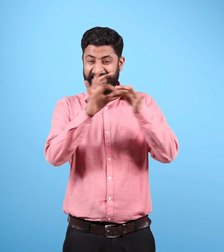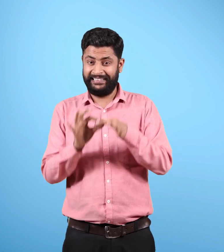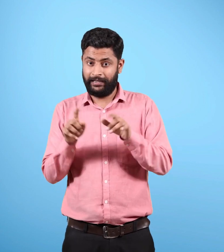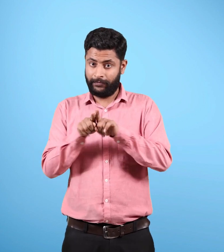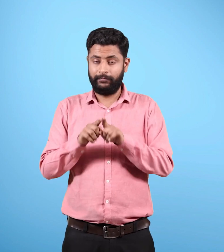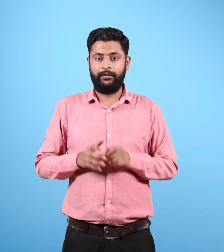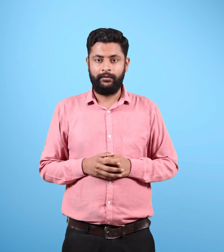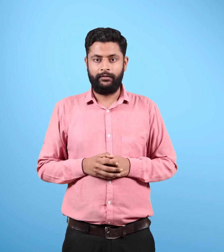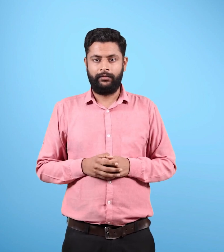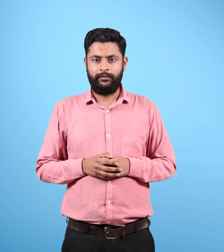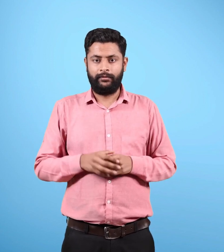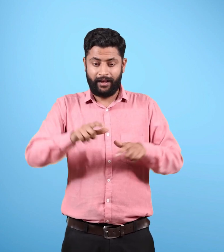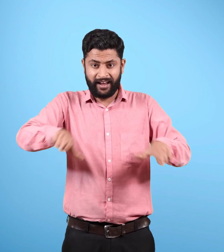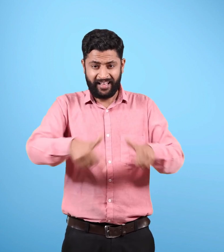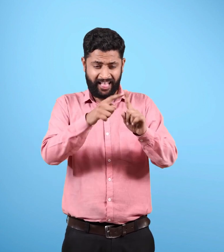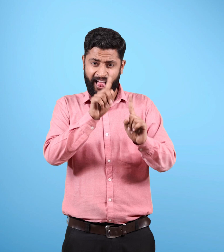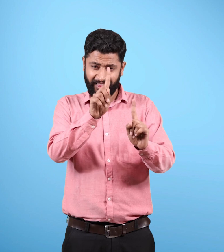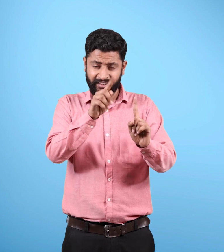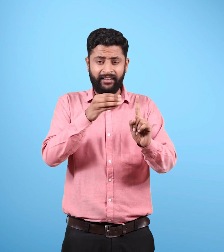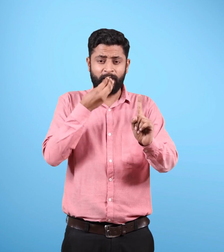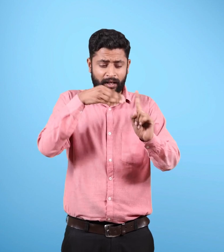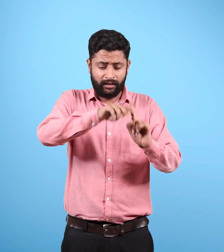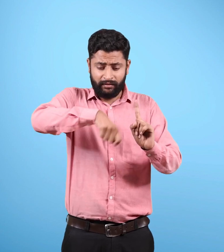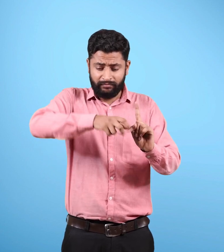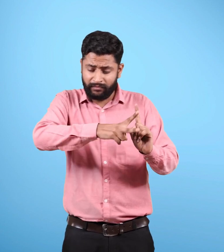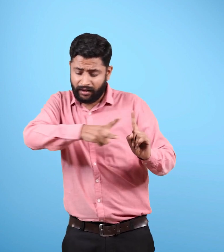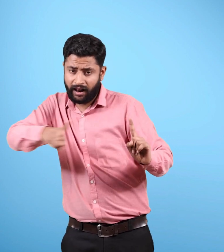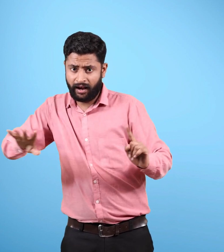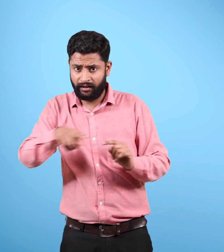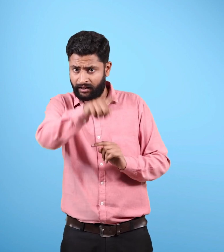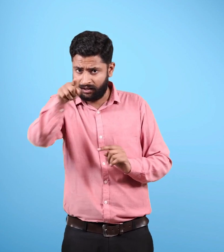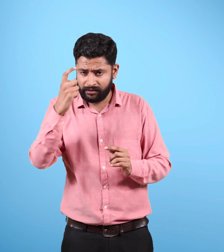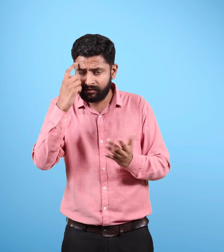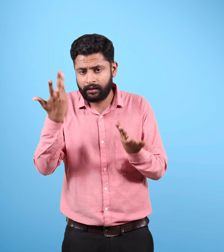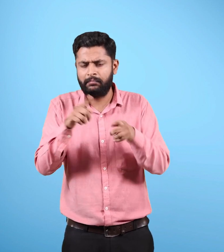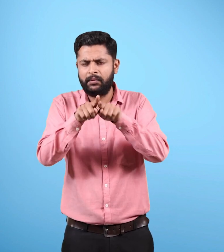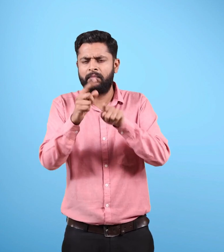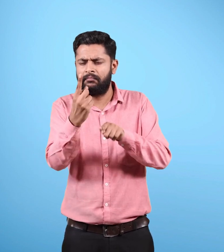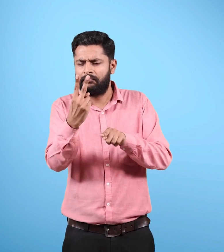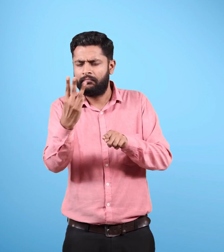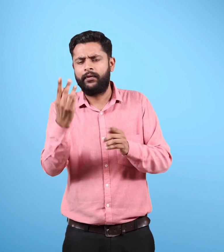Think of more examples where 2 or more parts of a single plant are used as